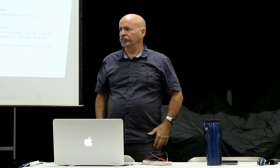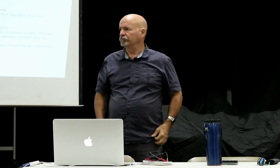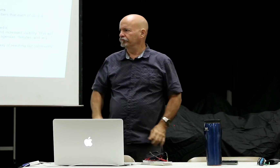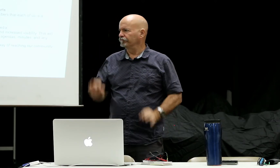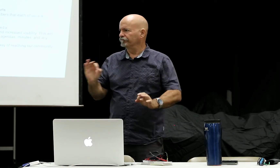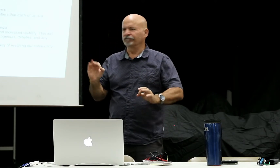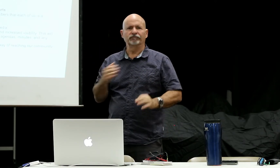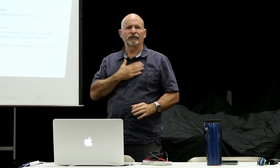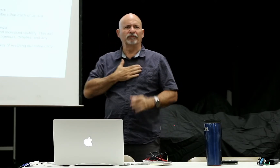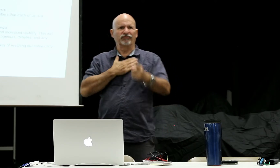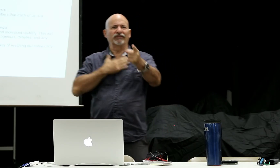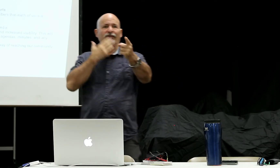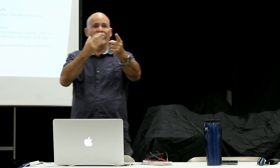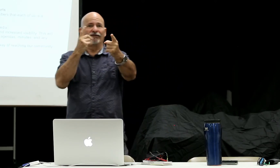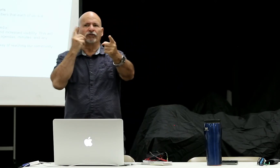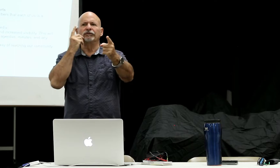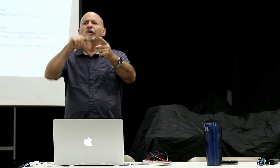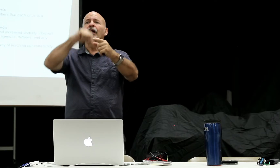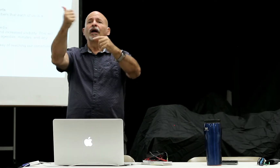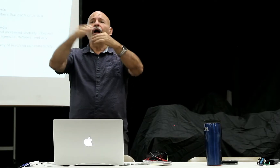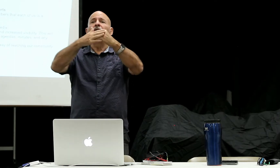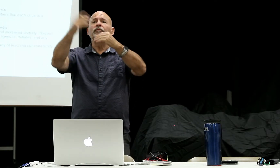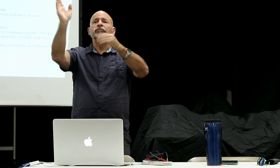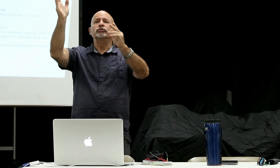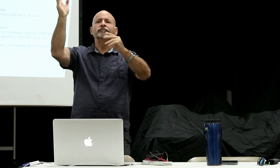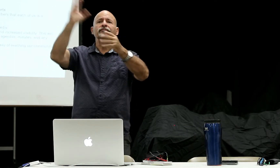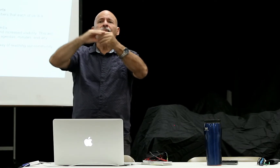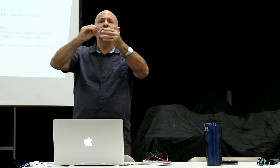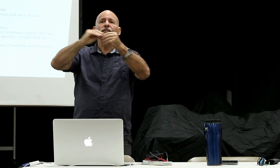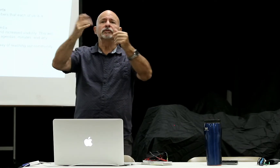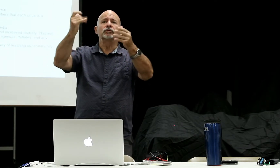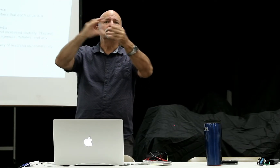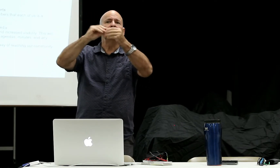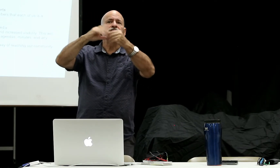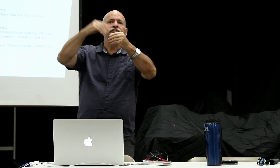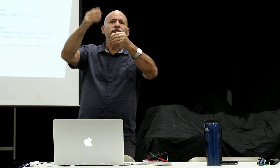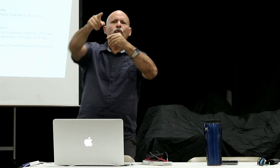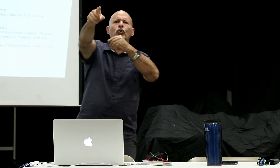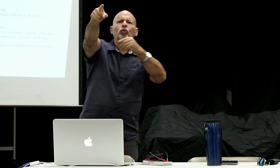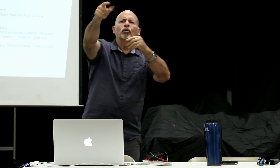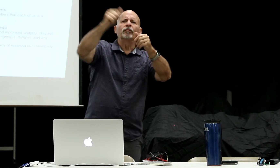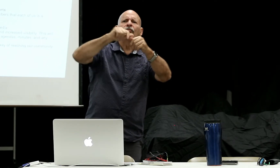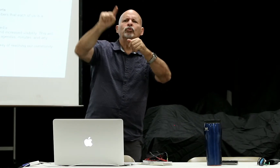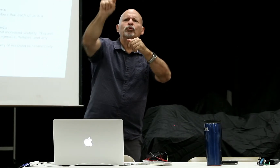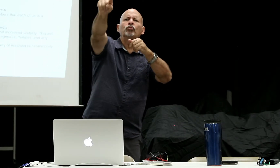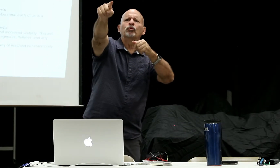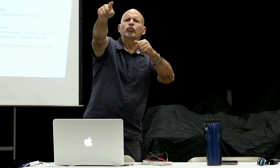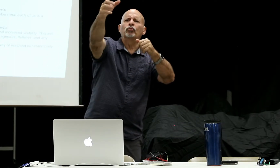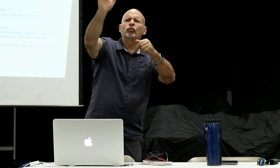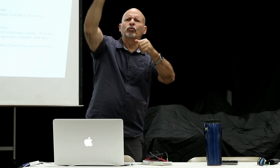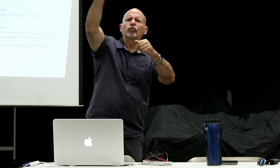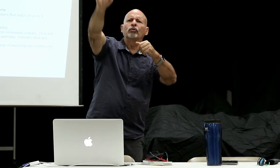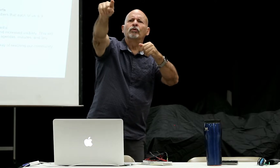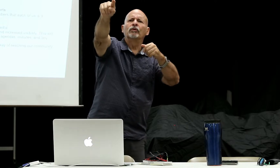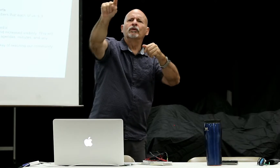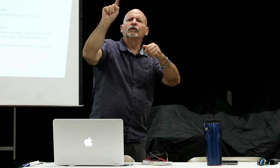met. So thank you so much, Darcy. Who would like to comment next? I believe you had your